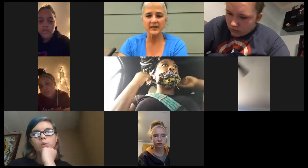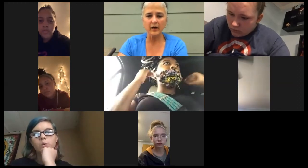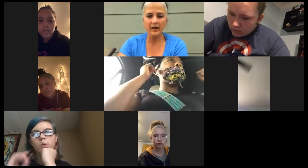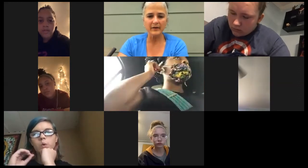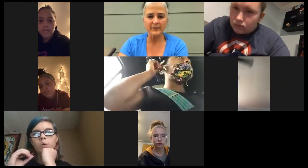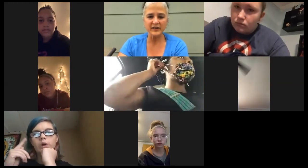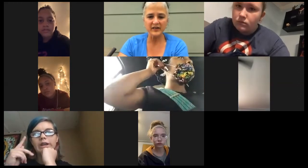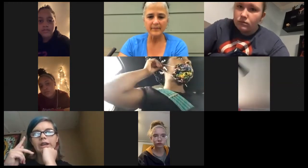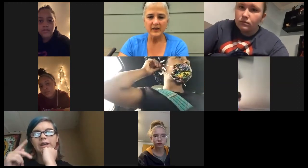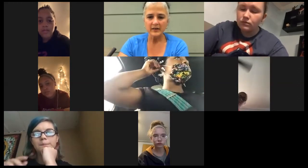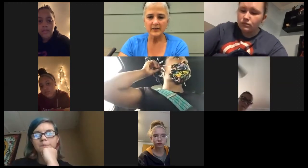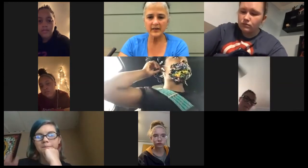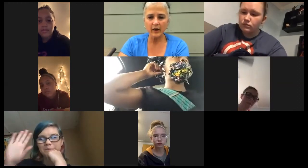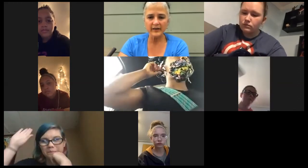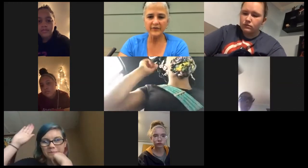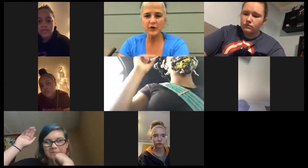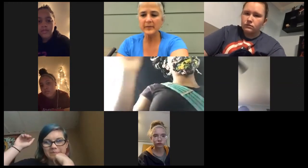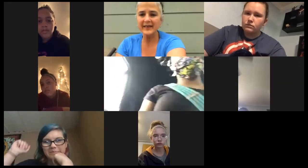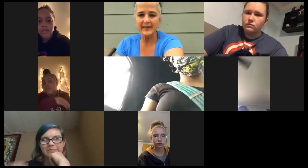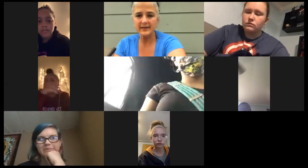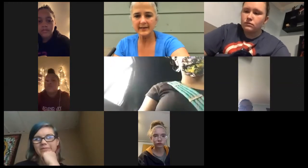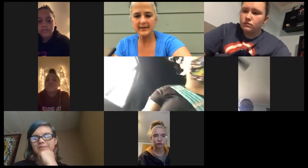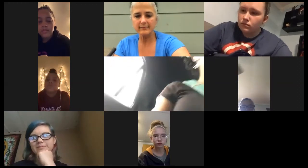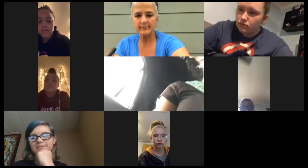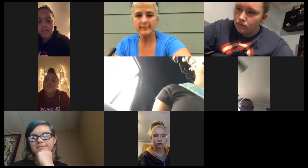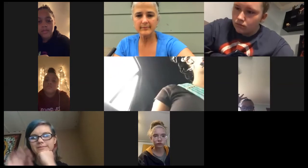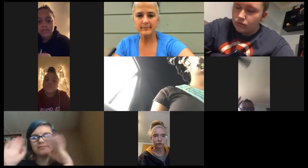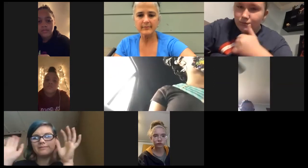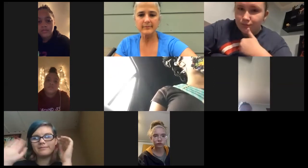See y'all. Let me change the time. See y'all in a few minutes.